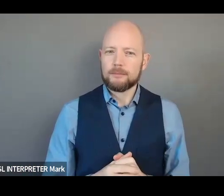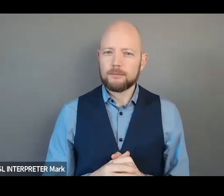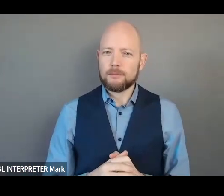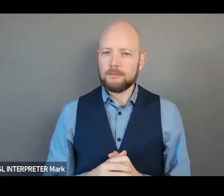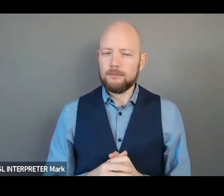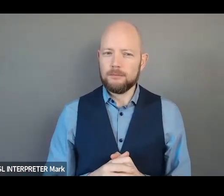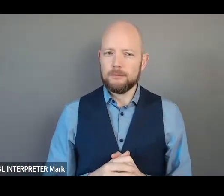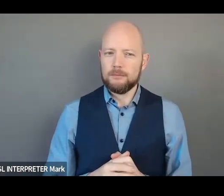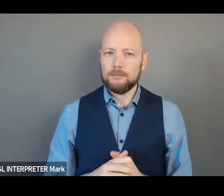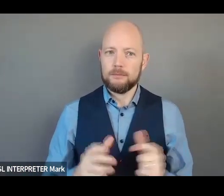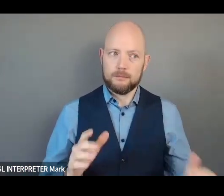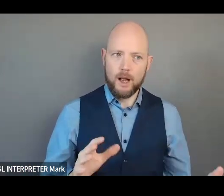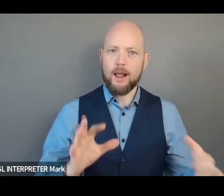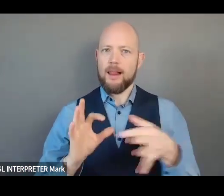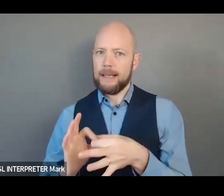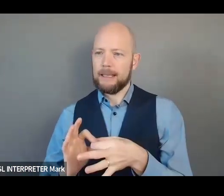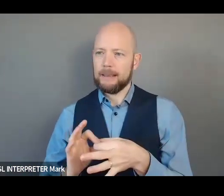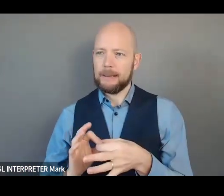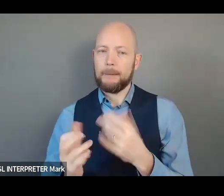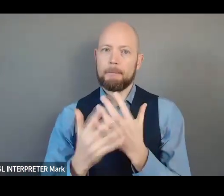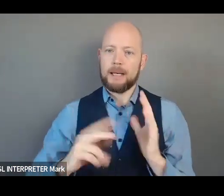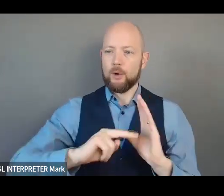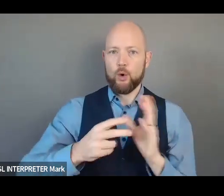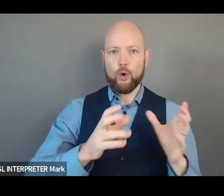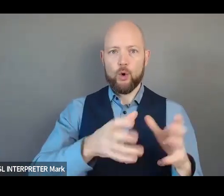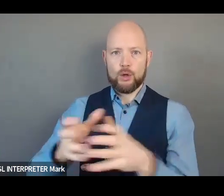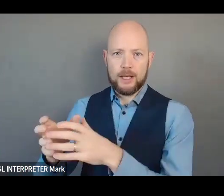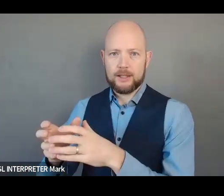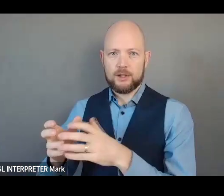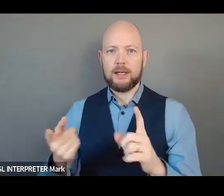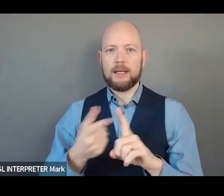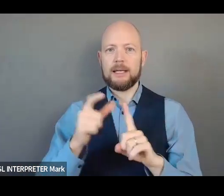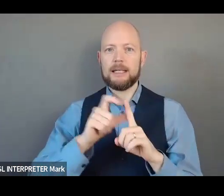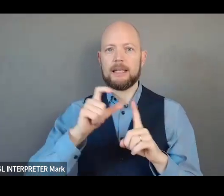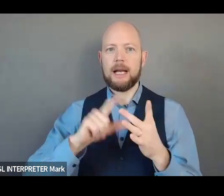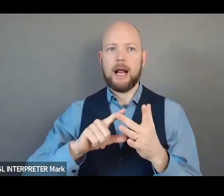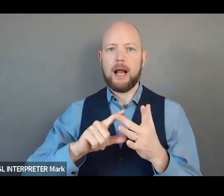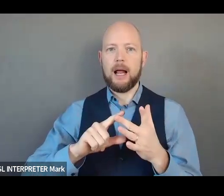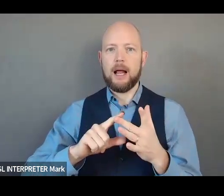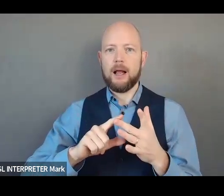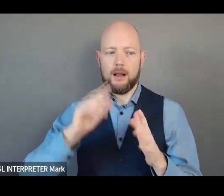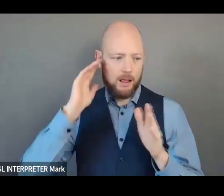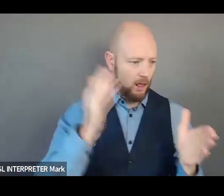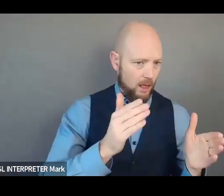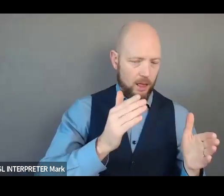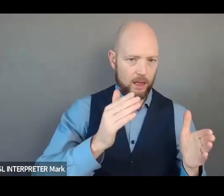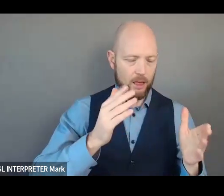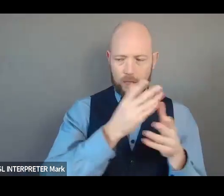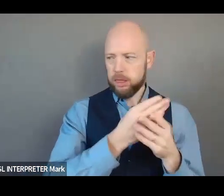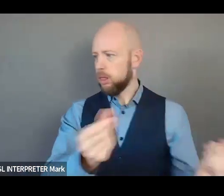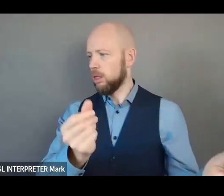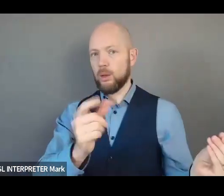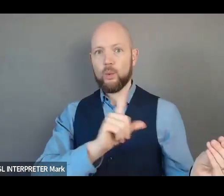reality that many organisations have just lost the focus on EDI coming out of the pandemic, focused on strategic